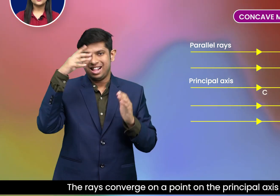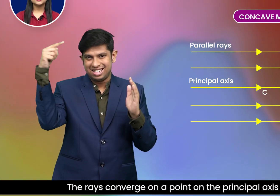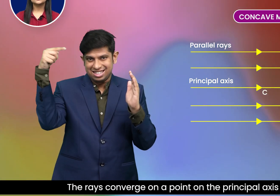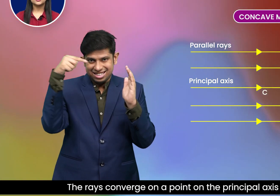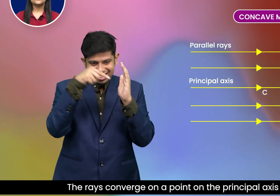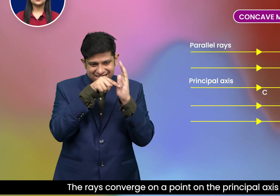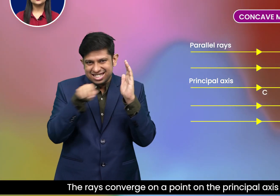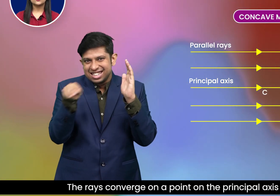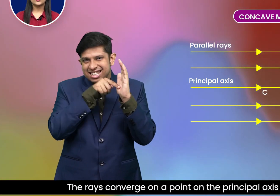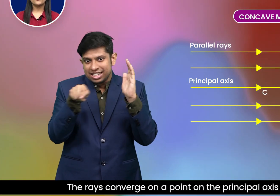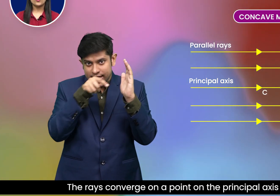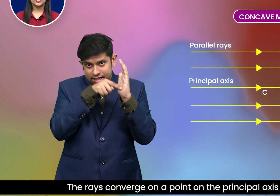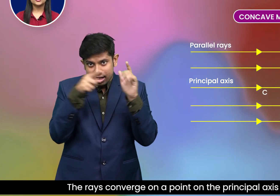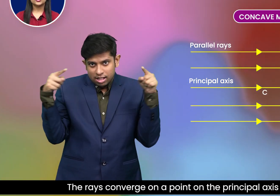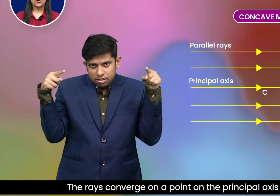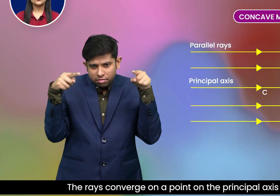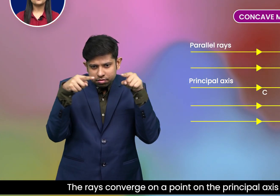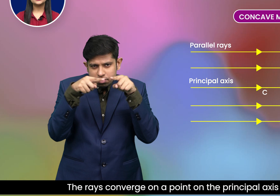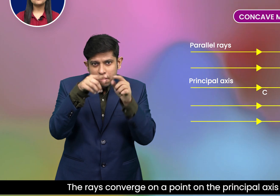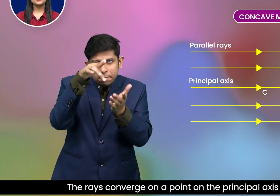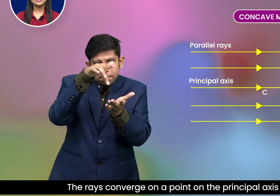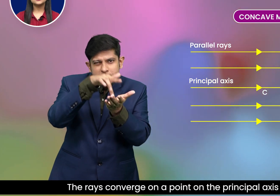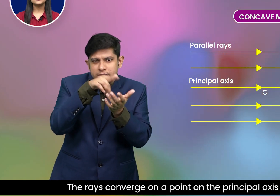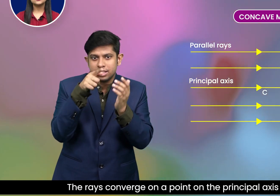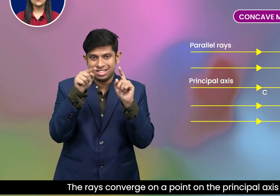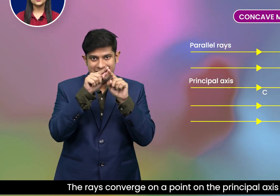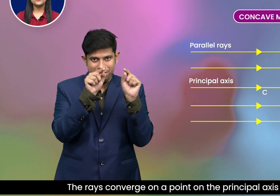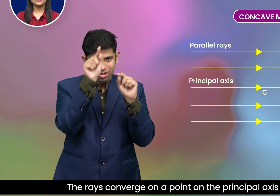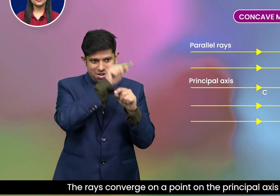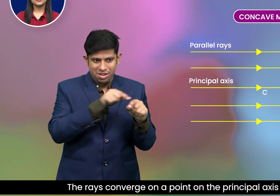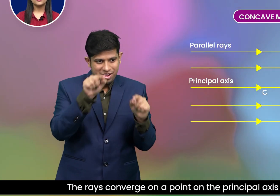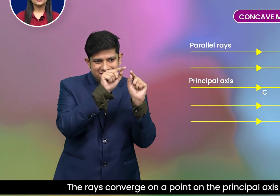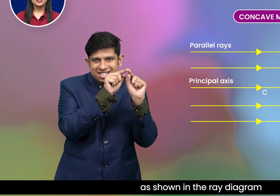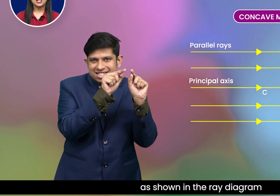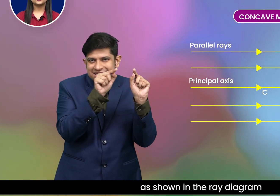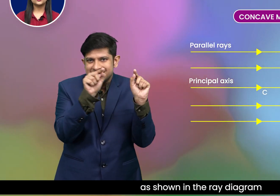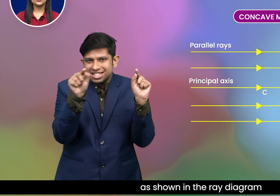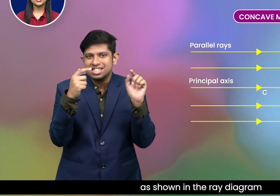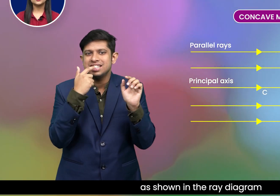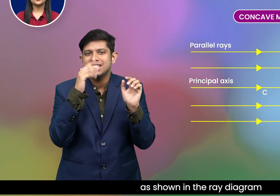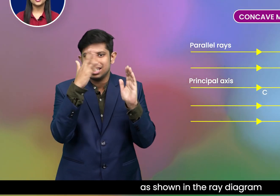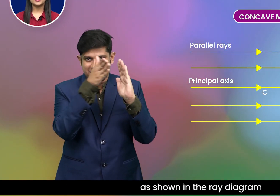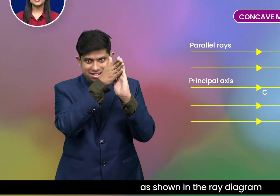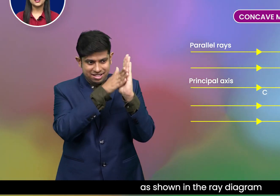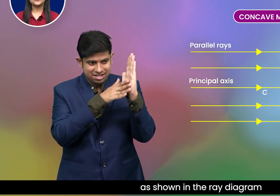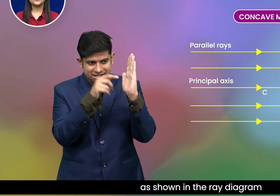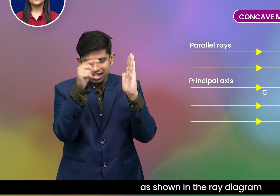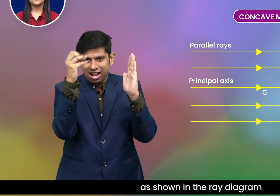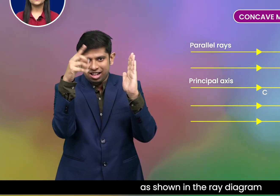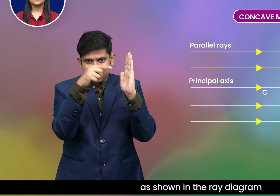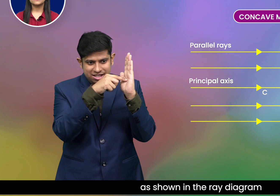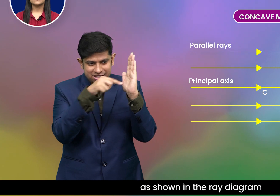The rays converge on a point on the principal axis of the mirror as shown in the ray